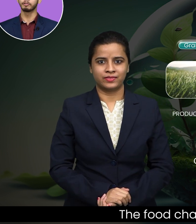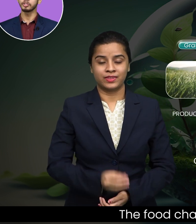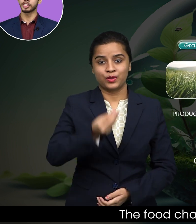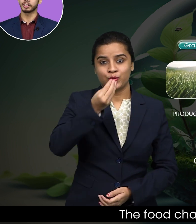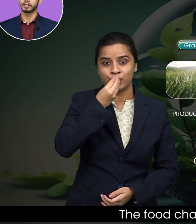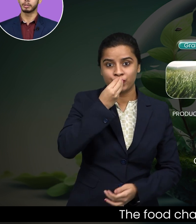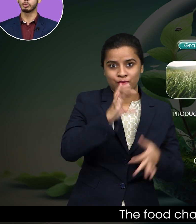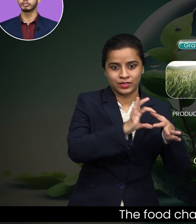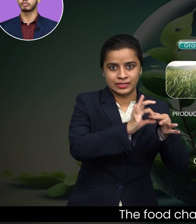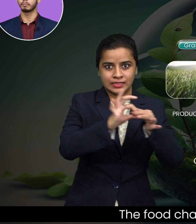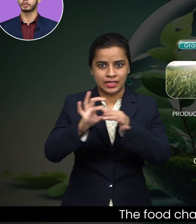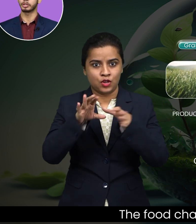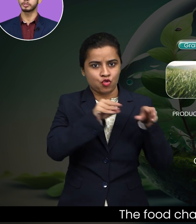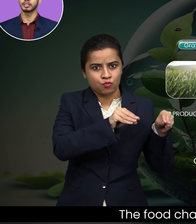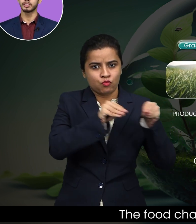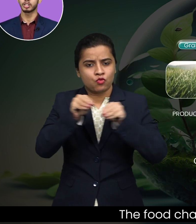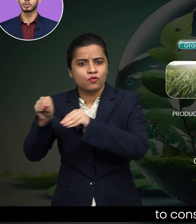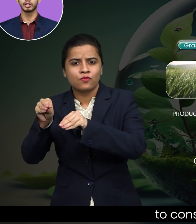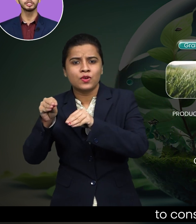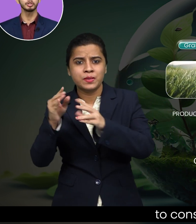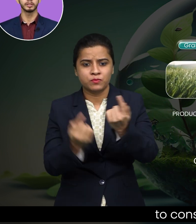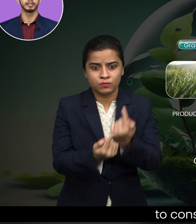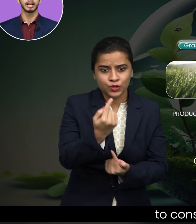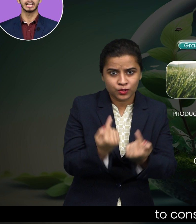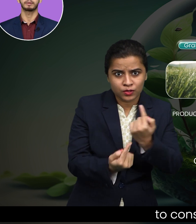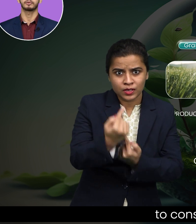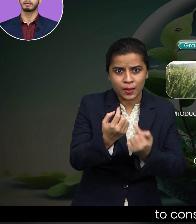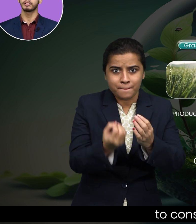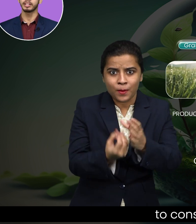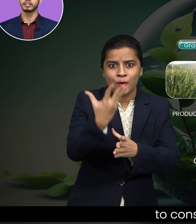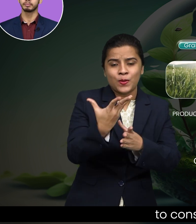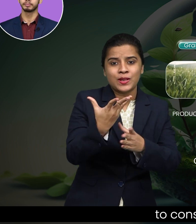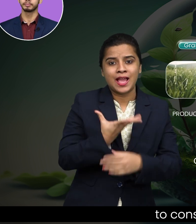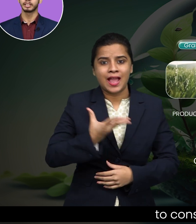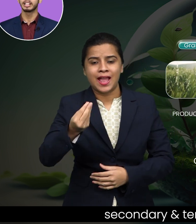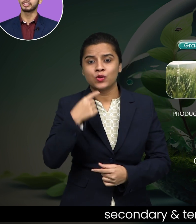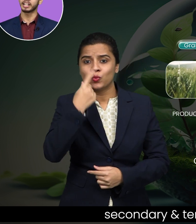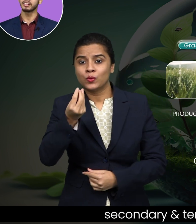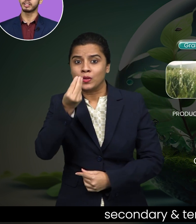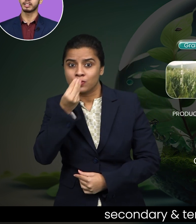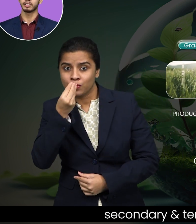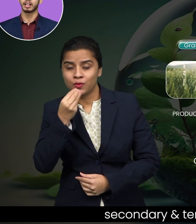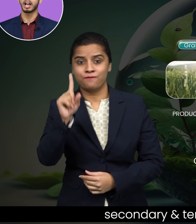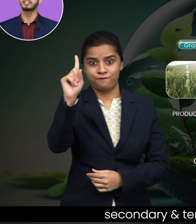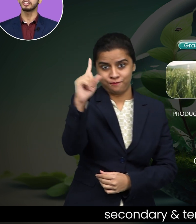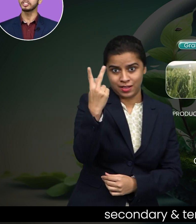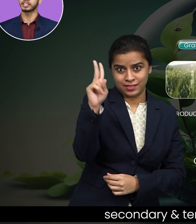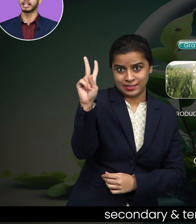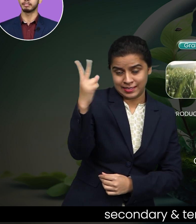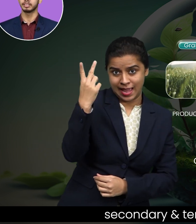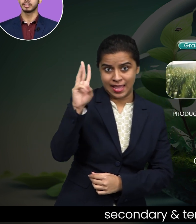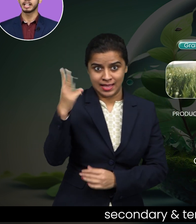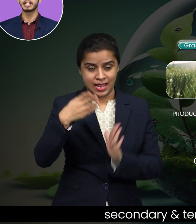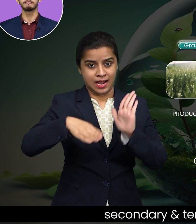The food chain moves from producer to consumer like primary, secondary and